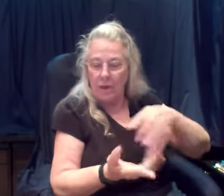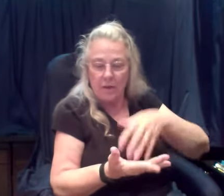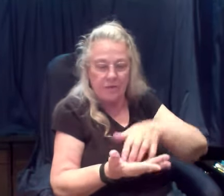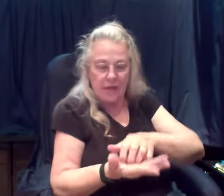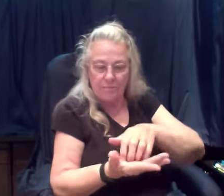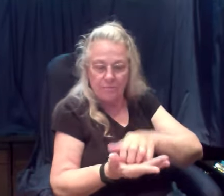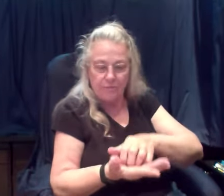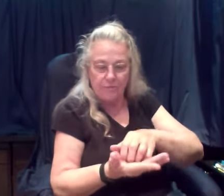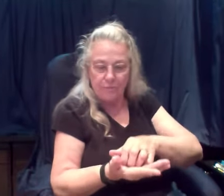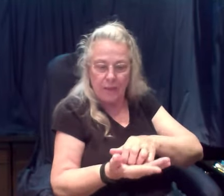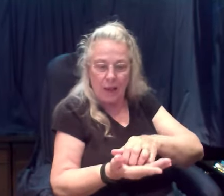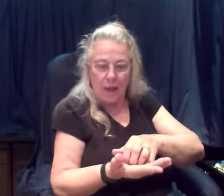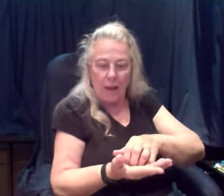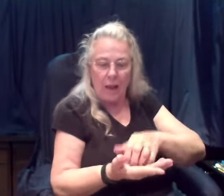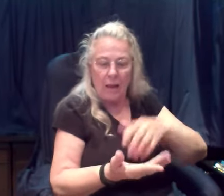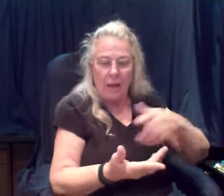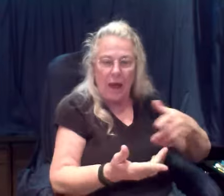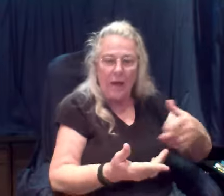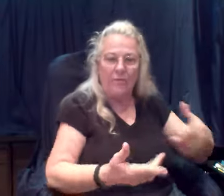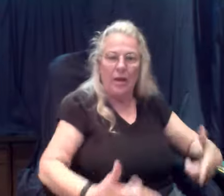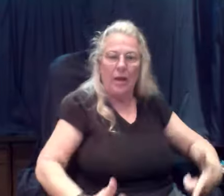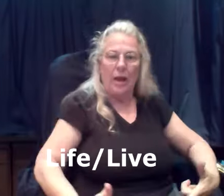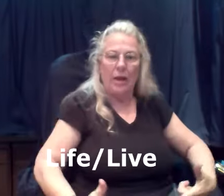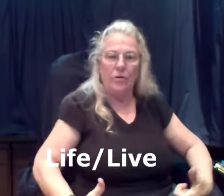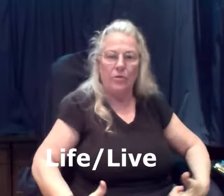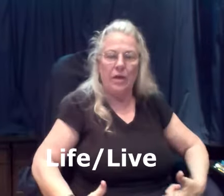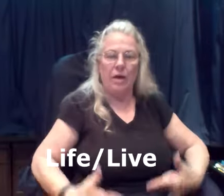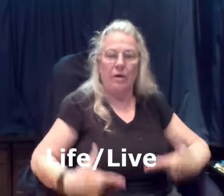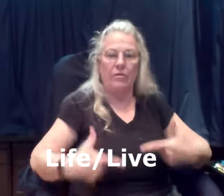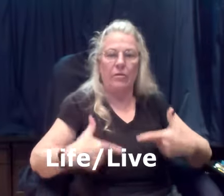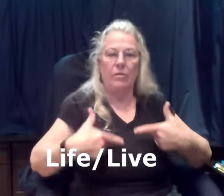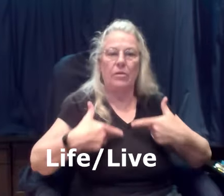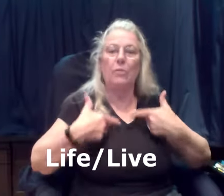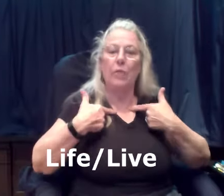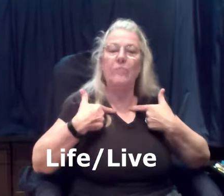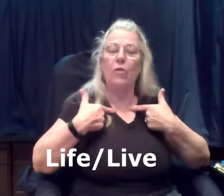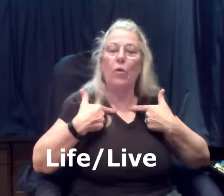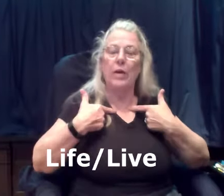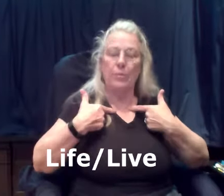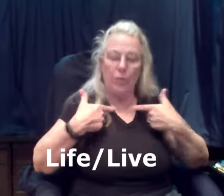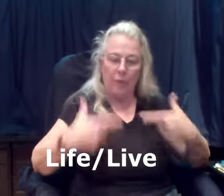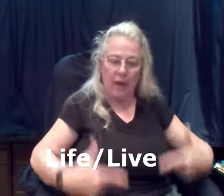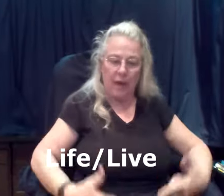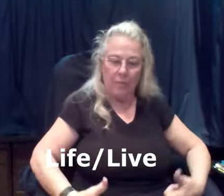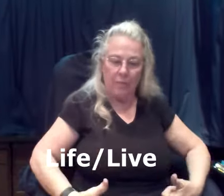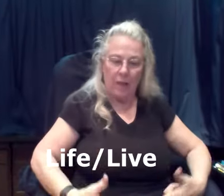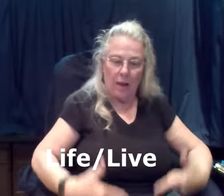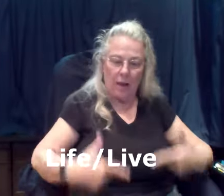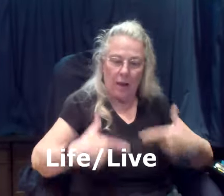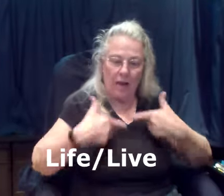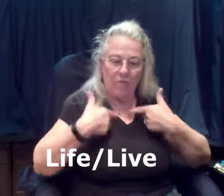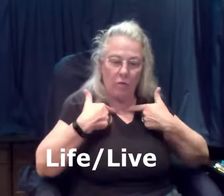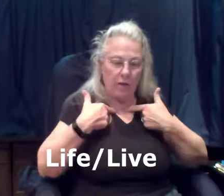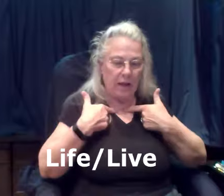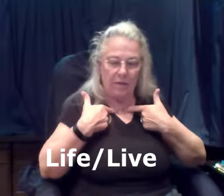that life, and you think of the blood flowing up your body. Life or live,